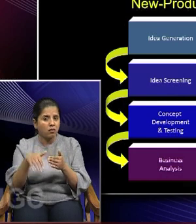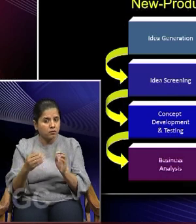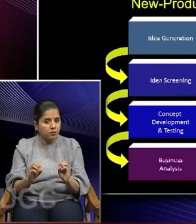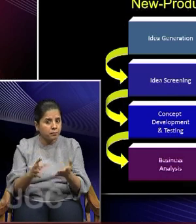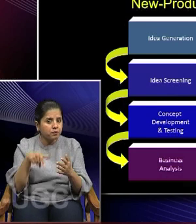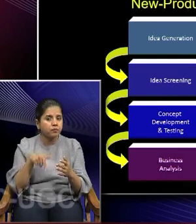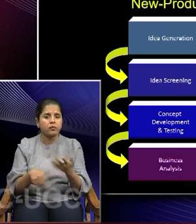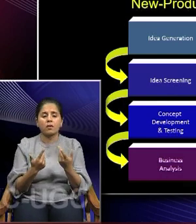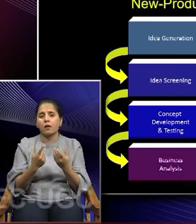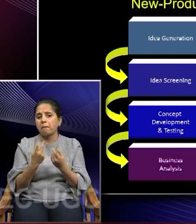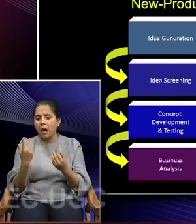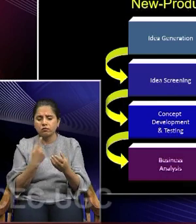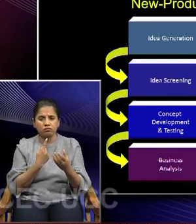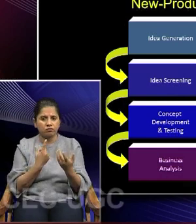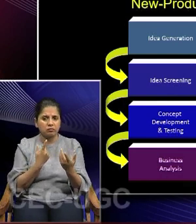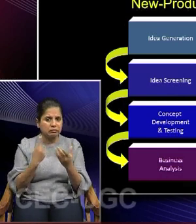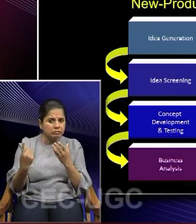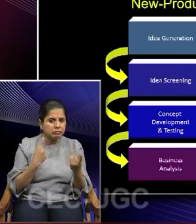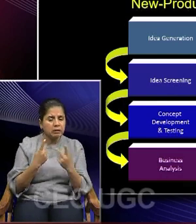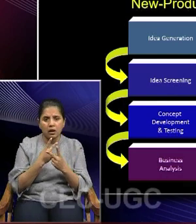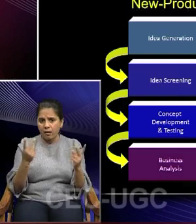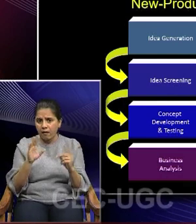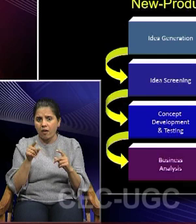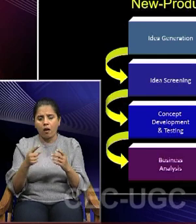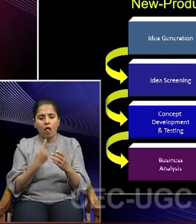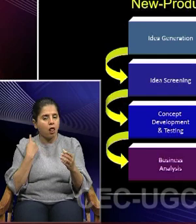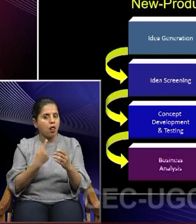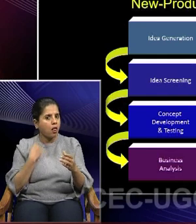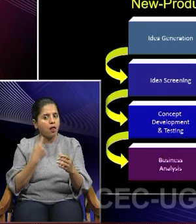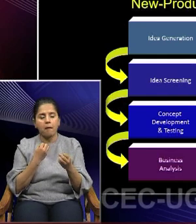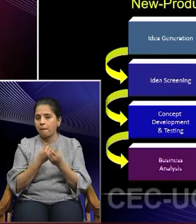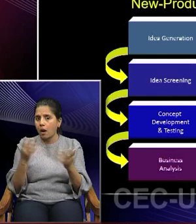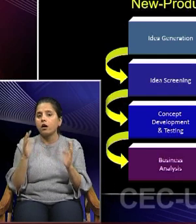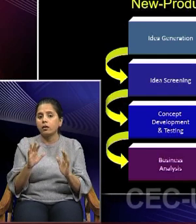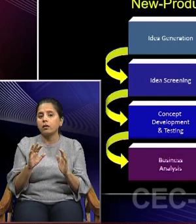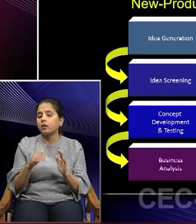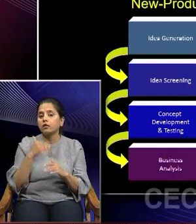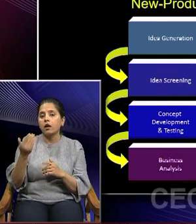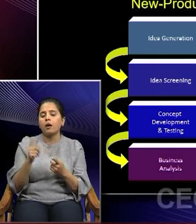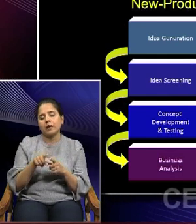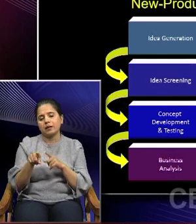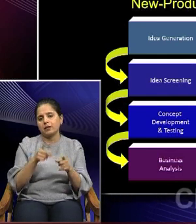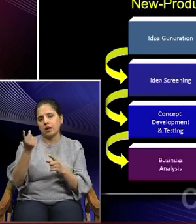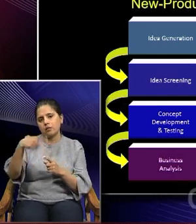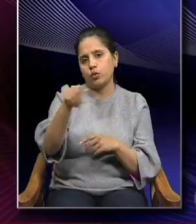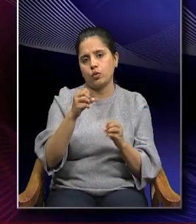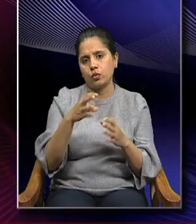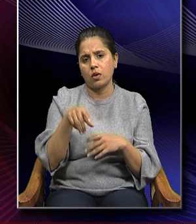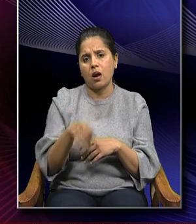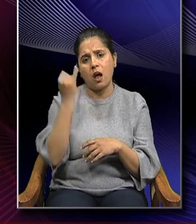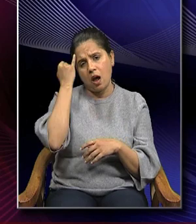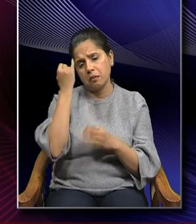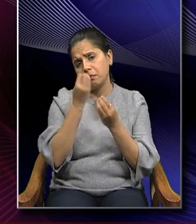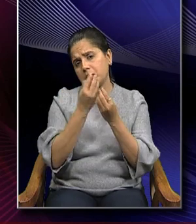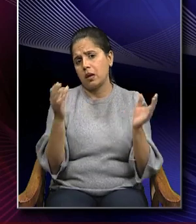of exclusions. They keep on getting excluded, and eventually suppose if you started with thousands of